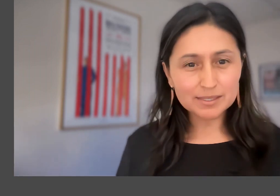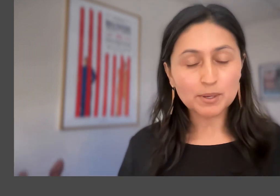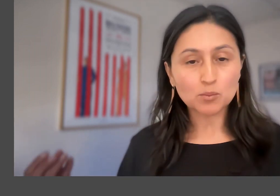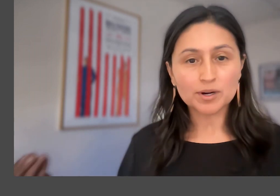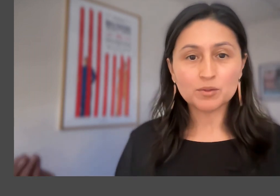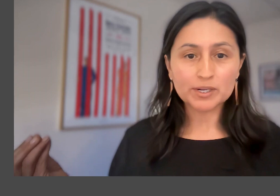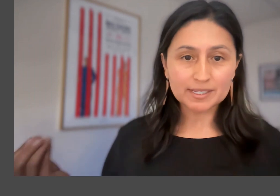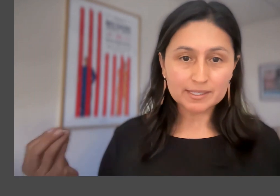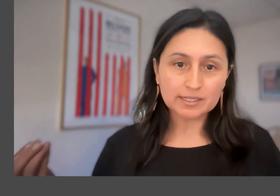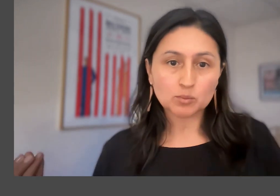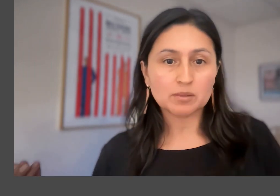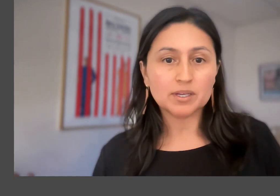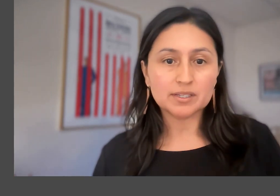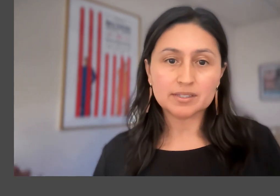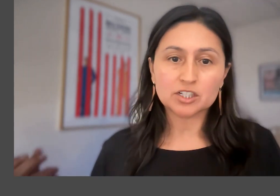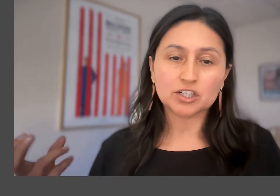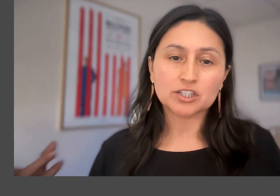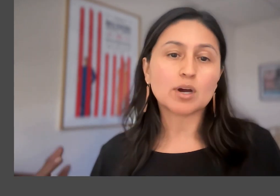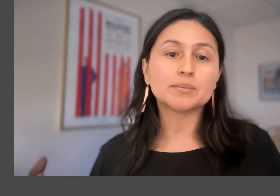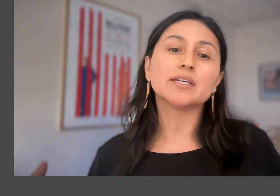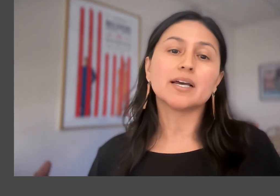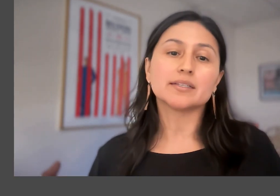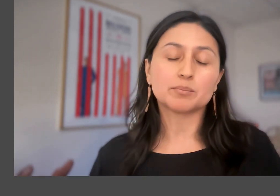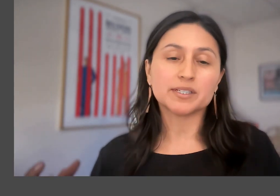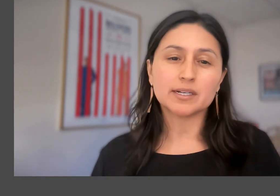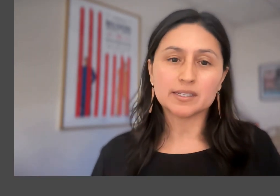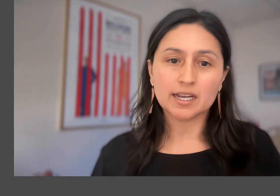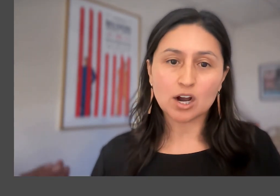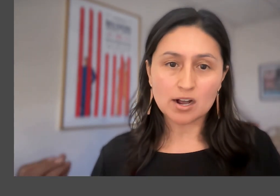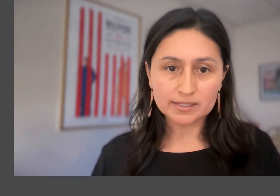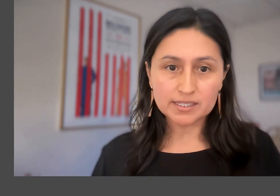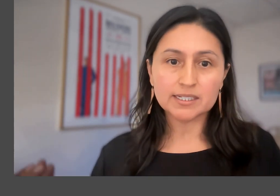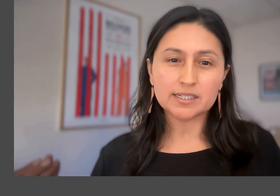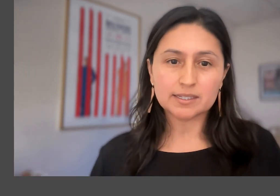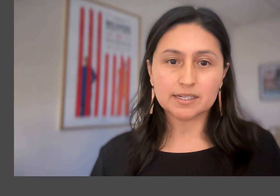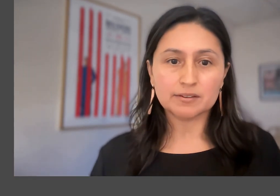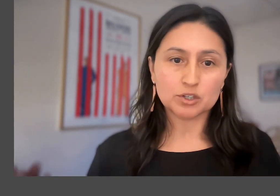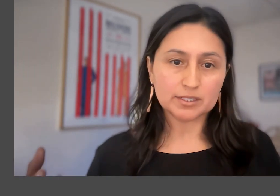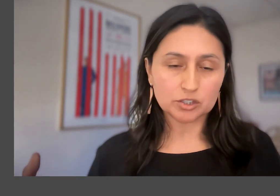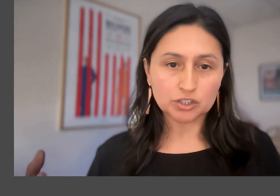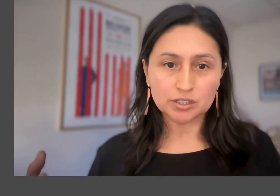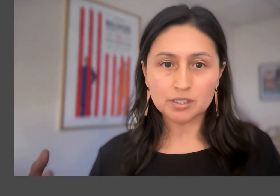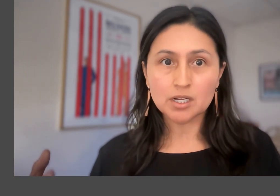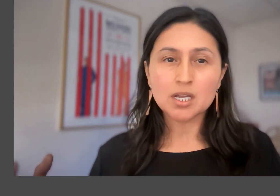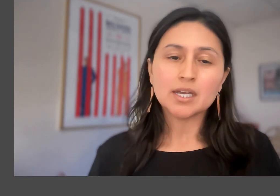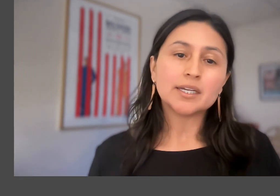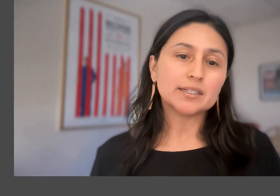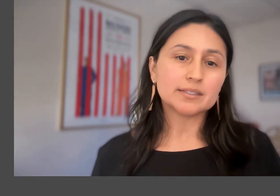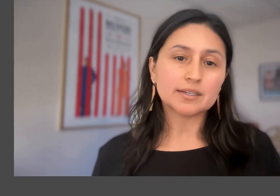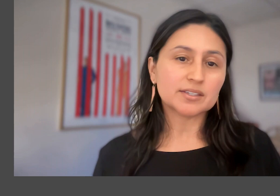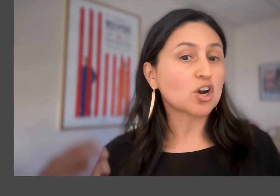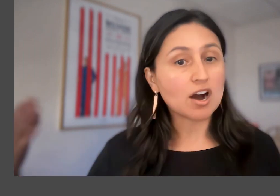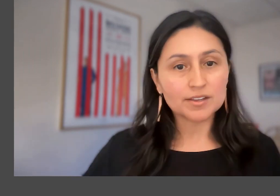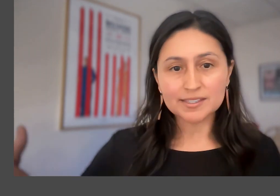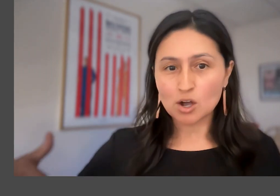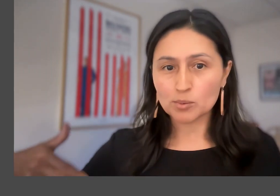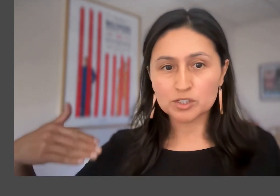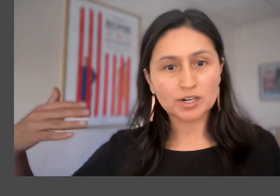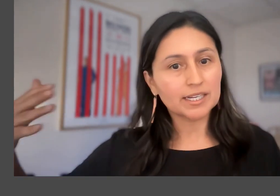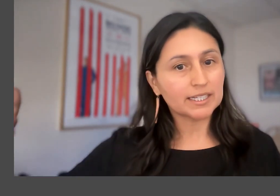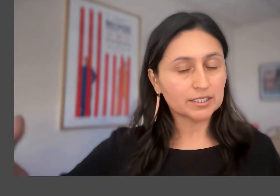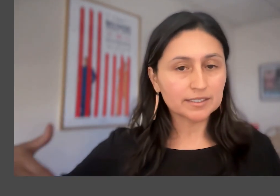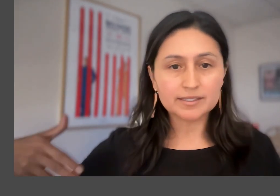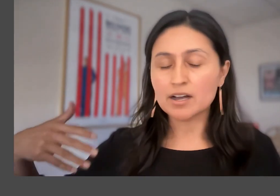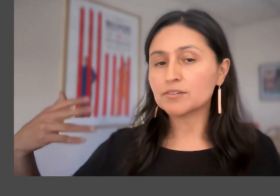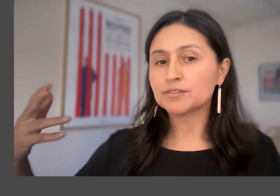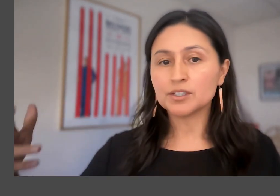many ways, but one of the ways that sticks with me is she described it as a place that is in a constant state of transition. It's a scar that's always